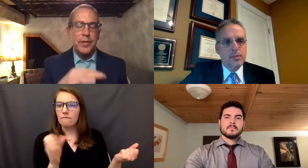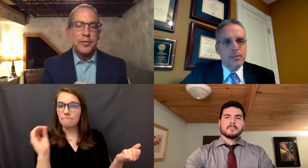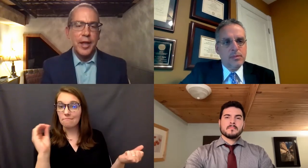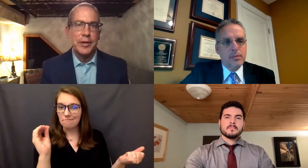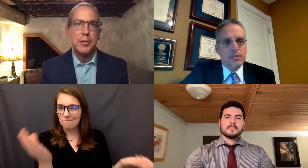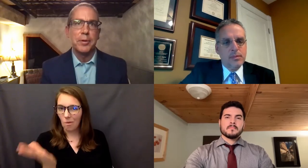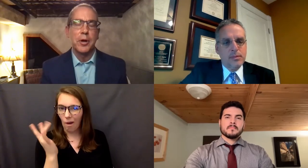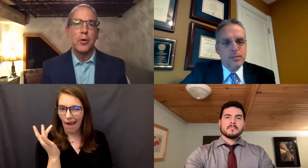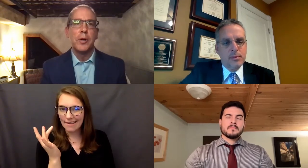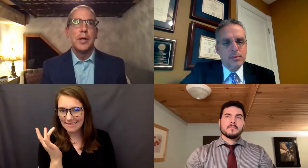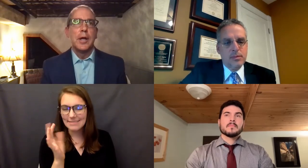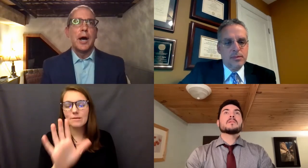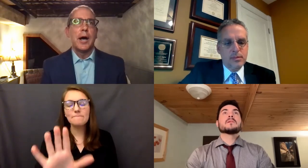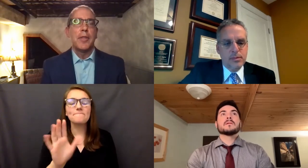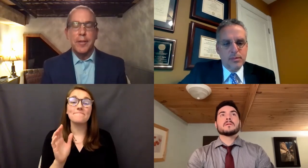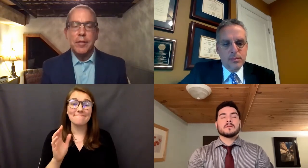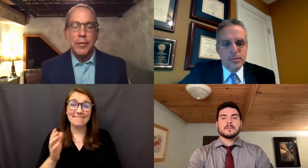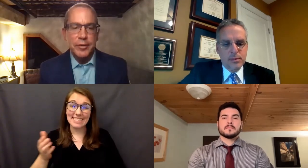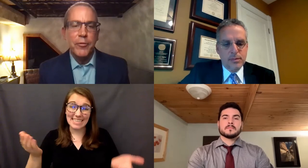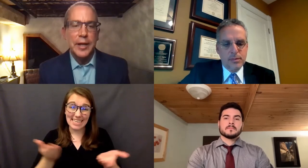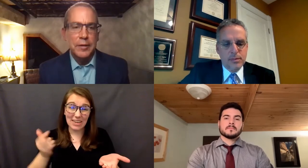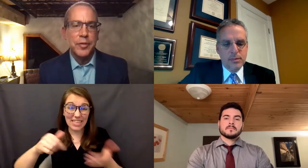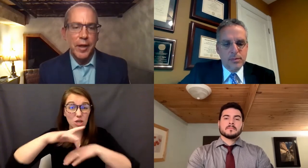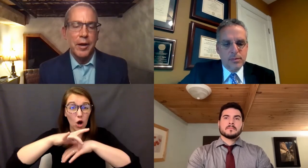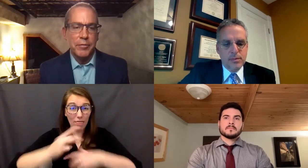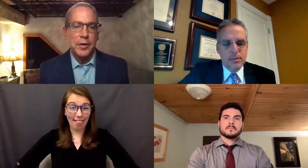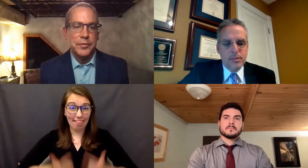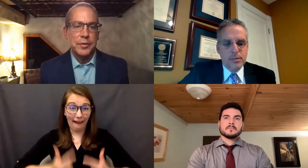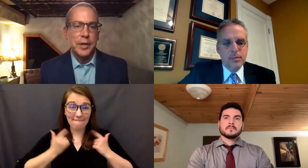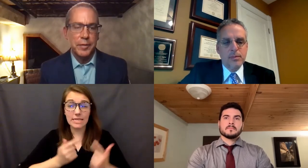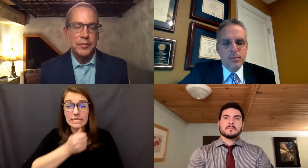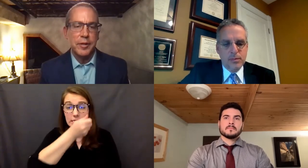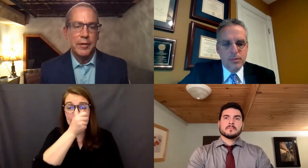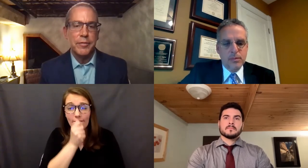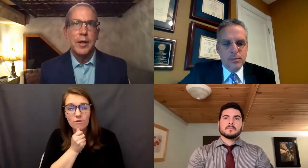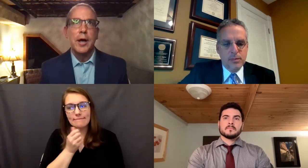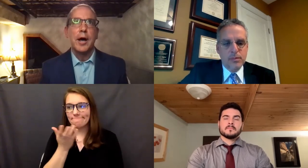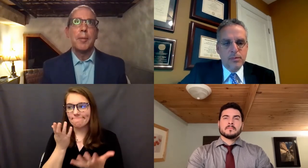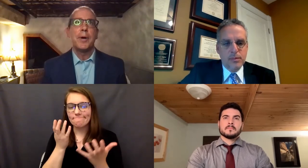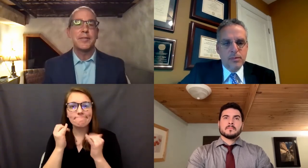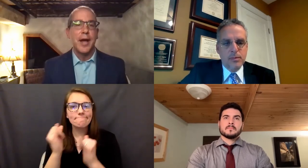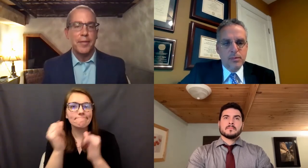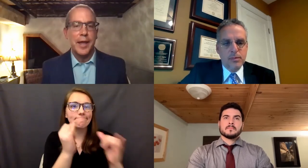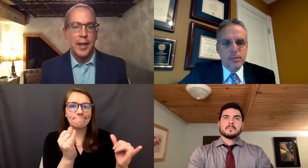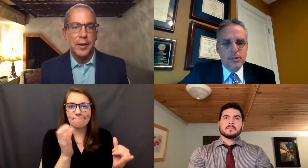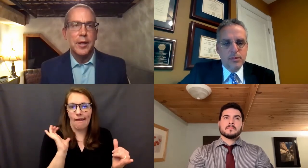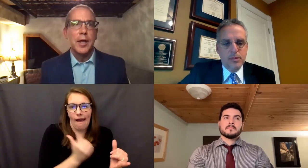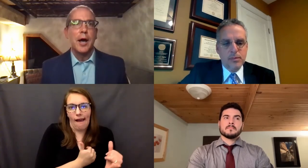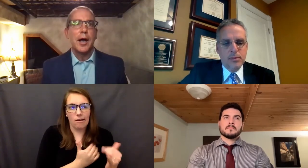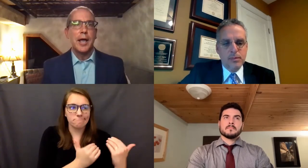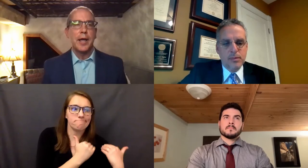That this life here below. That suffering is the lot of us in this life, but it's not the